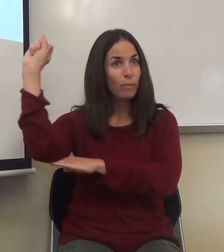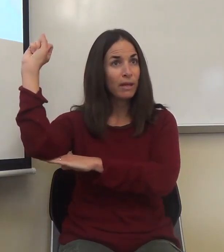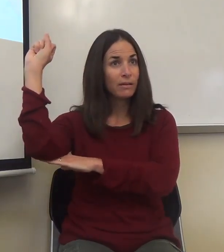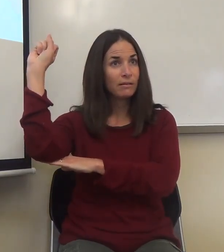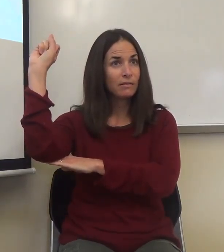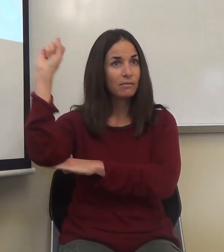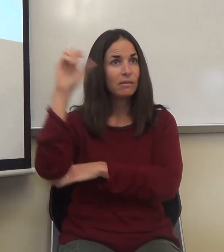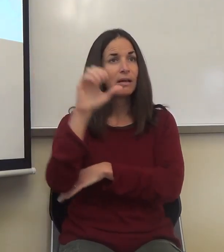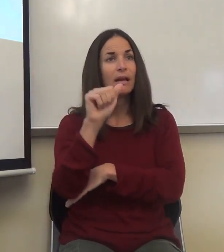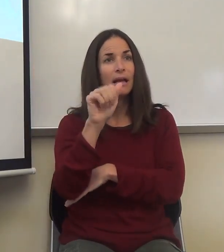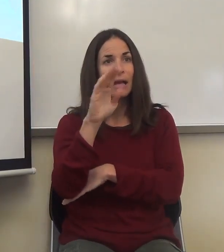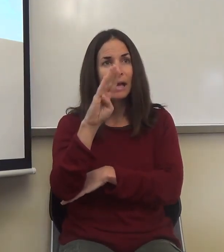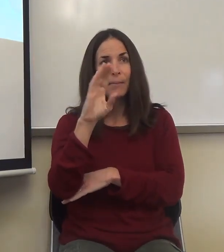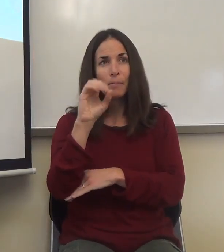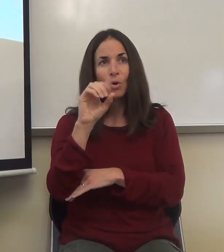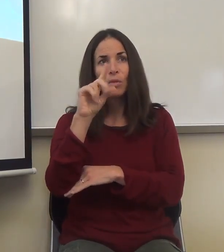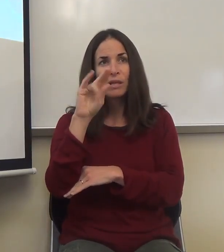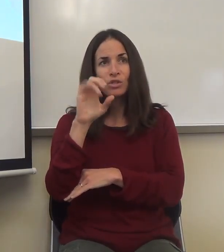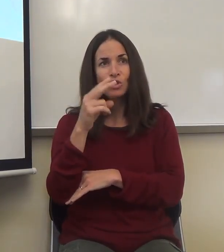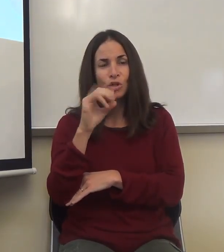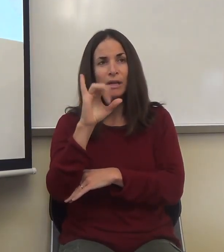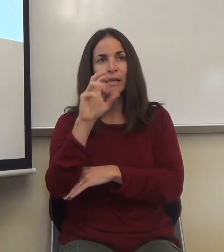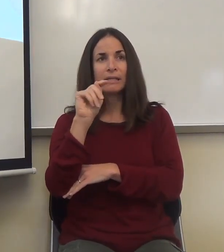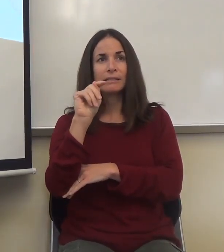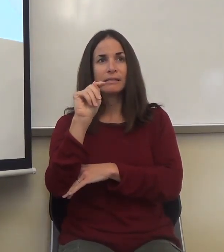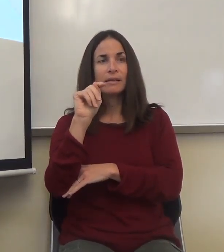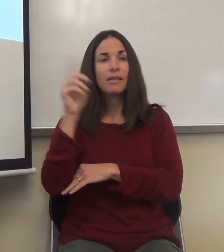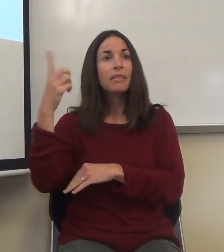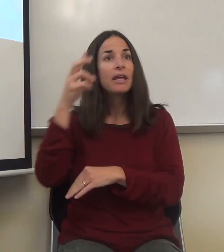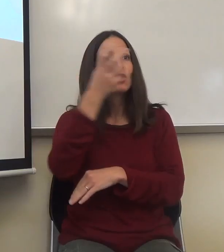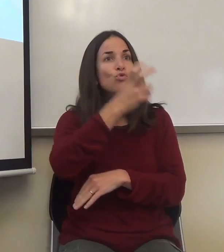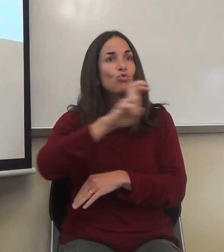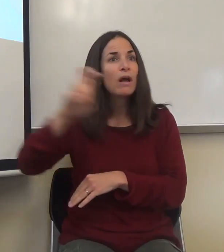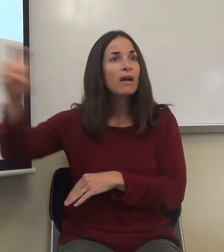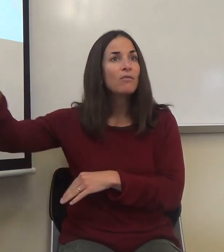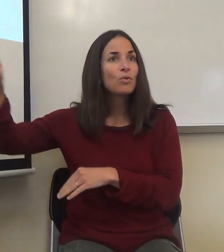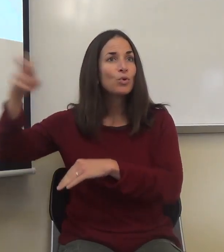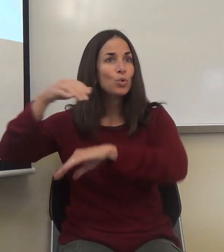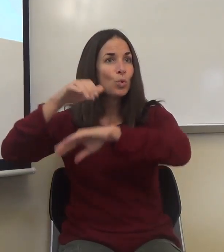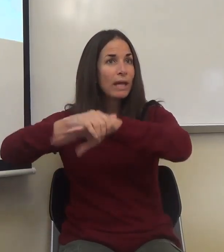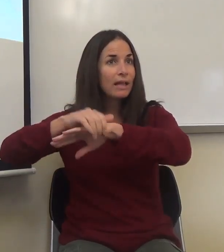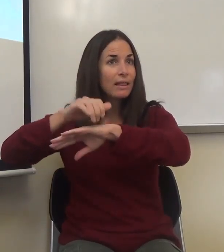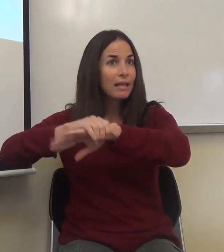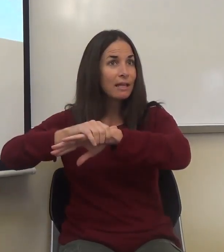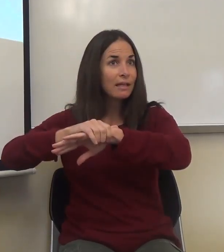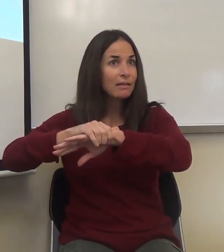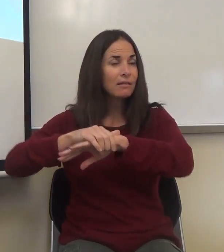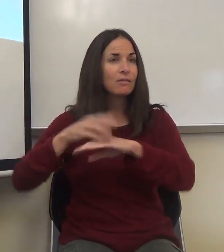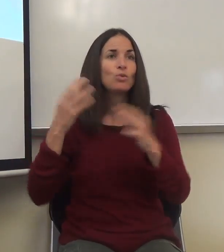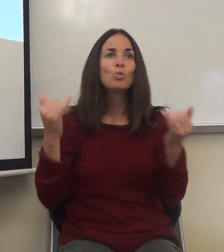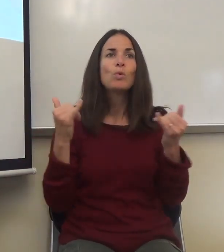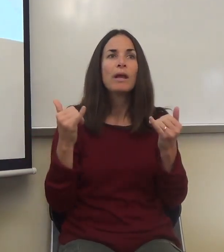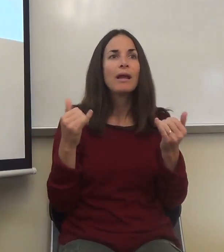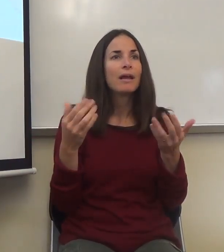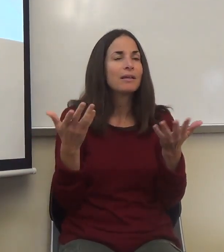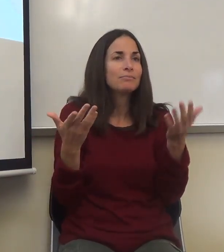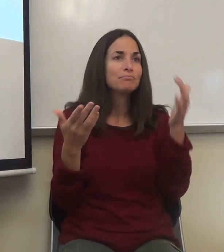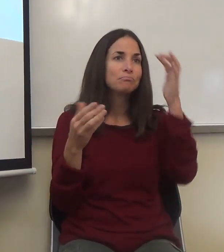now that you know what that means, if you think about this story, this is actually a pretty funny story. Okay, these